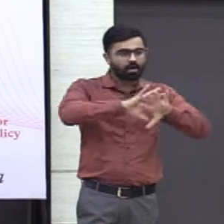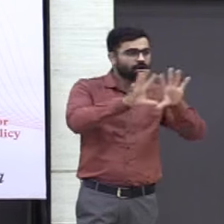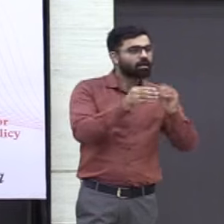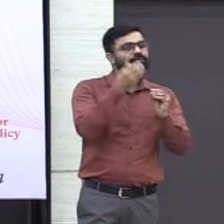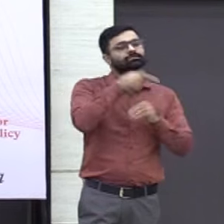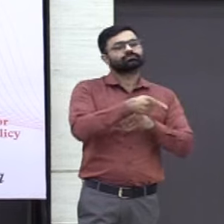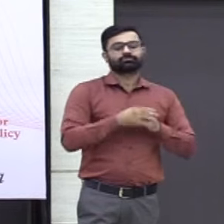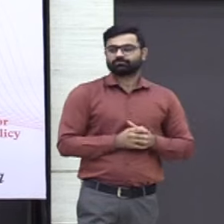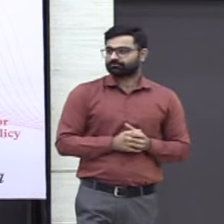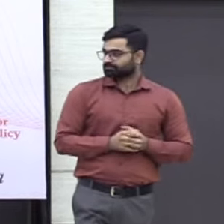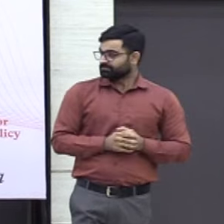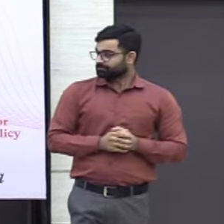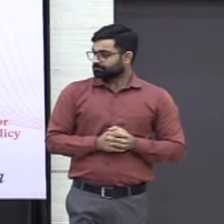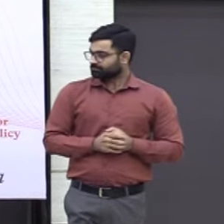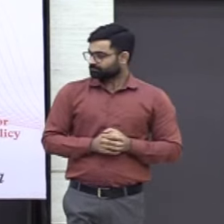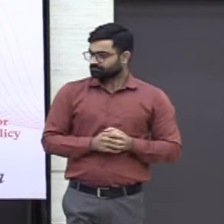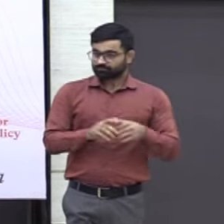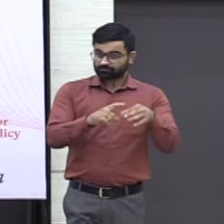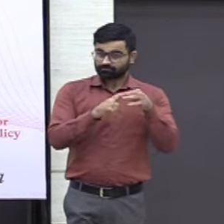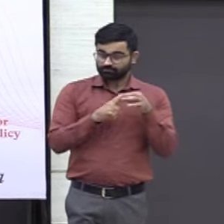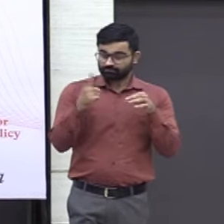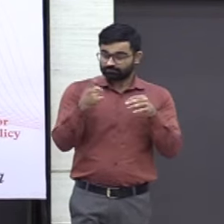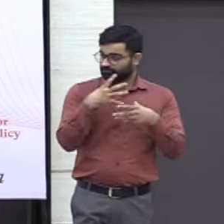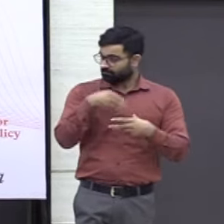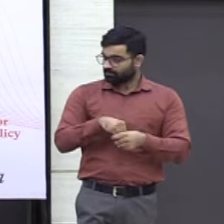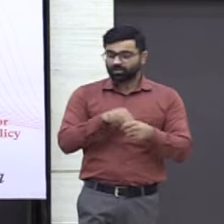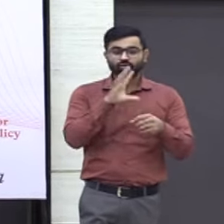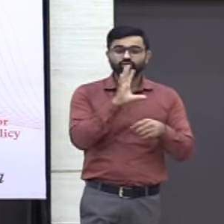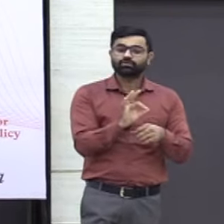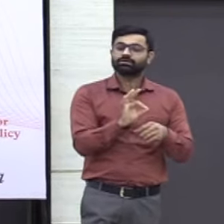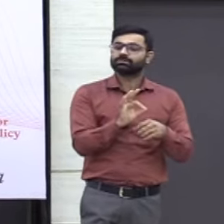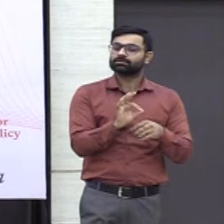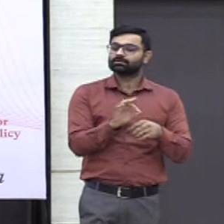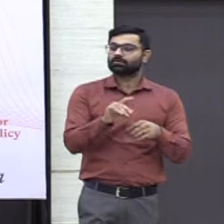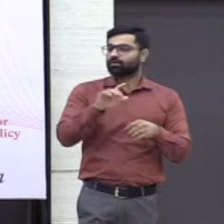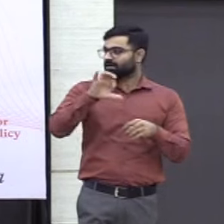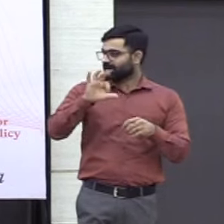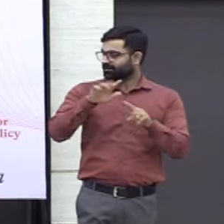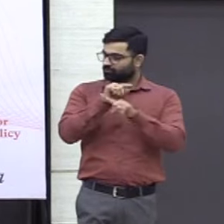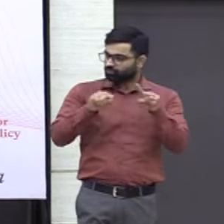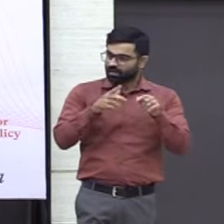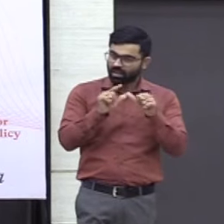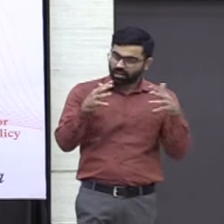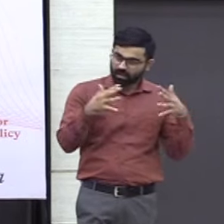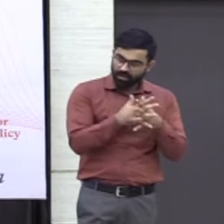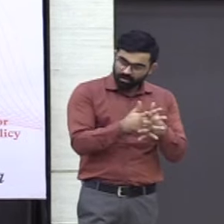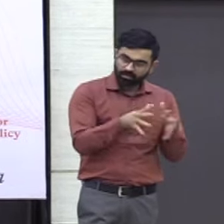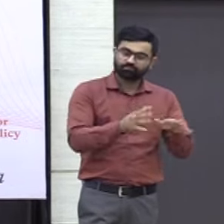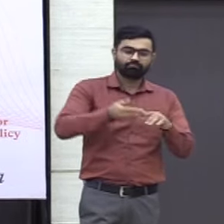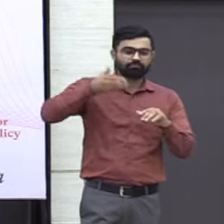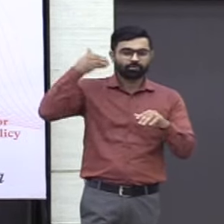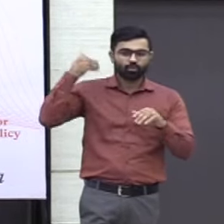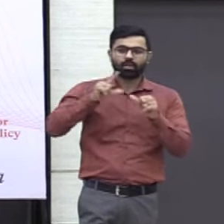unreasonable. But as far as the conflict is concerned, actually the fact is that 95% of these laws are the old